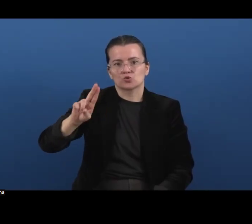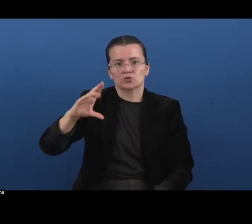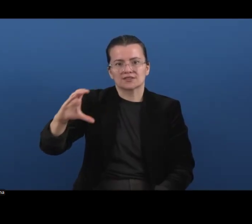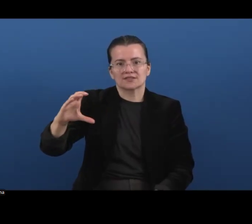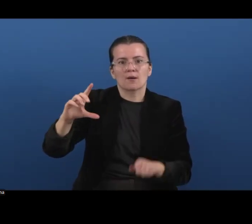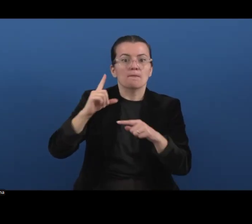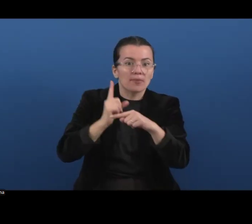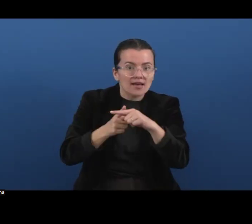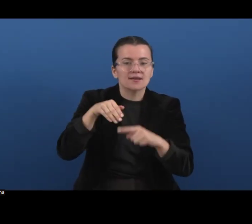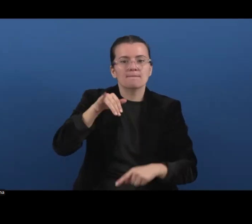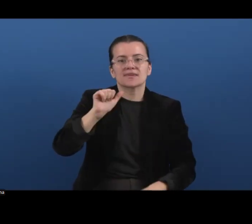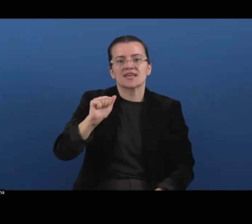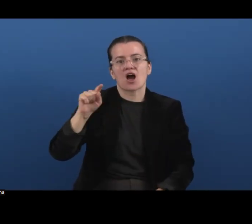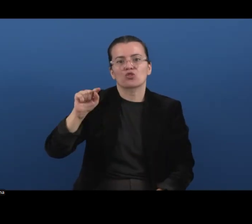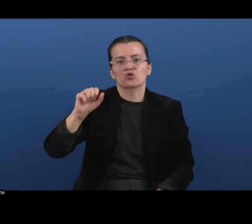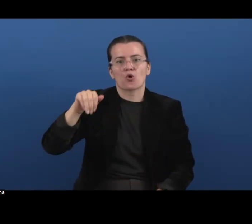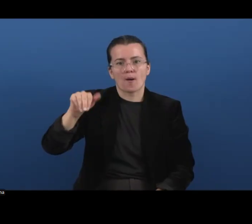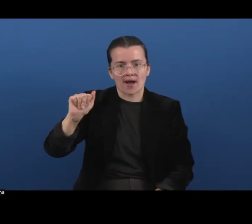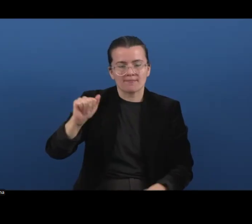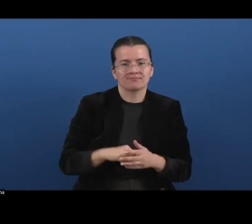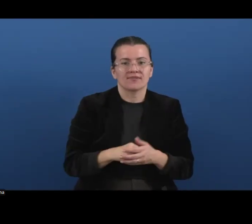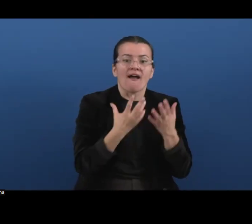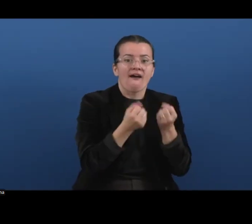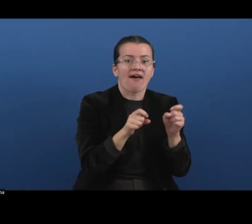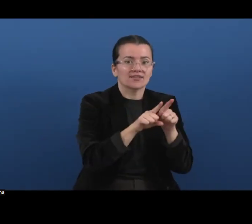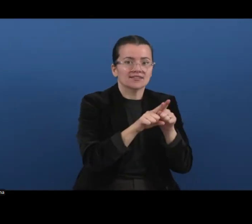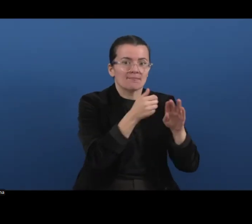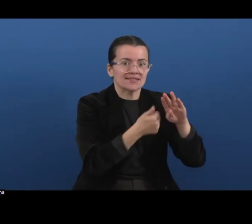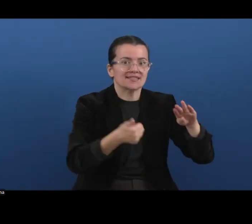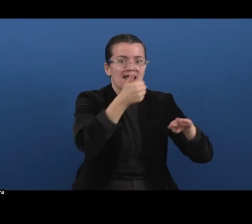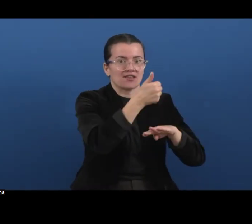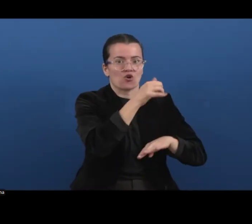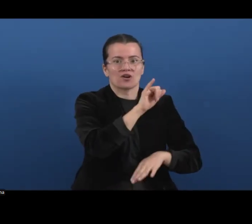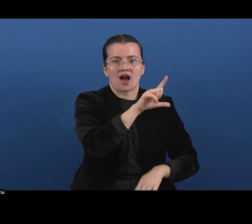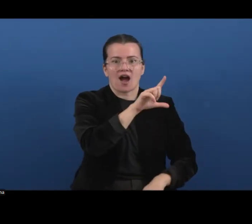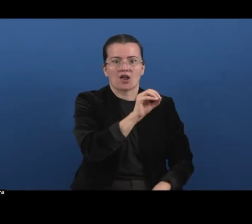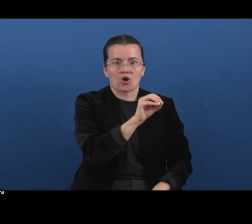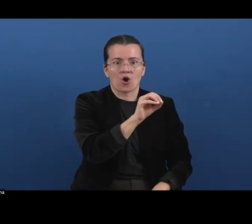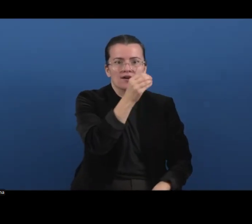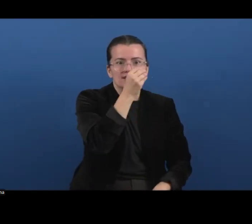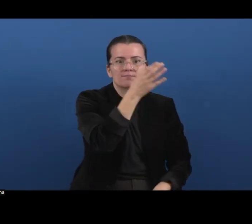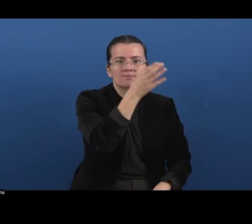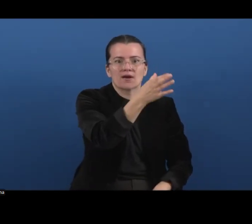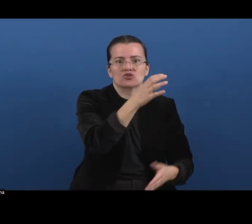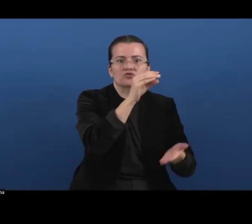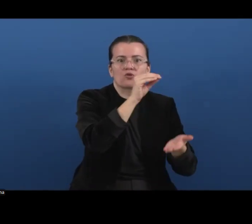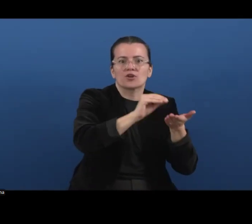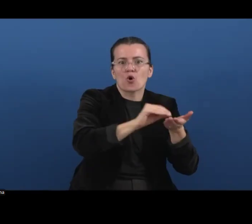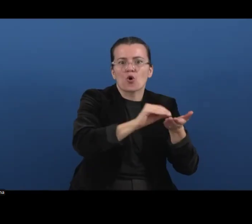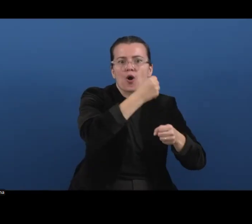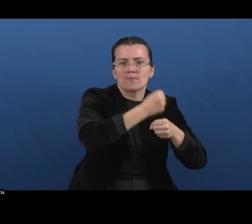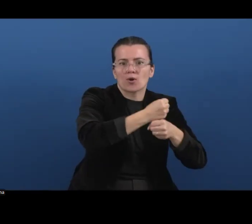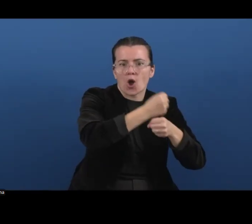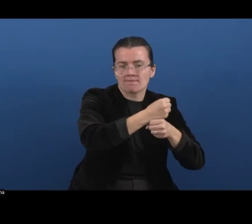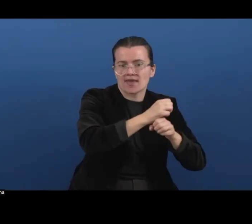support. Christian Tasso for the design and accessibility of this publication. Purple Space in reaching out to